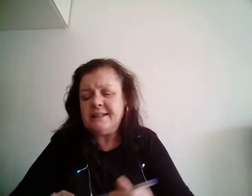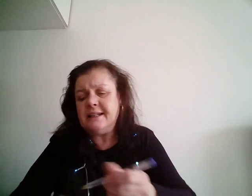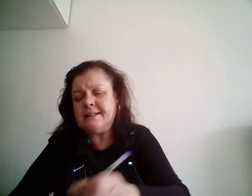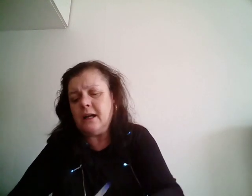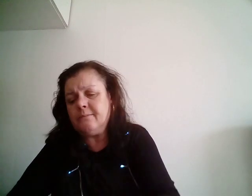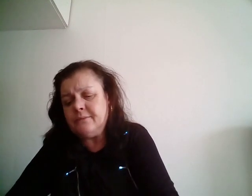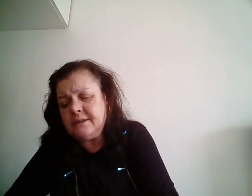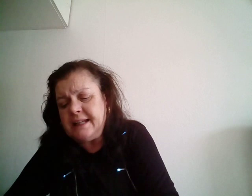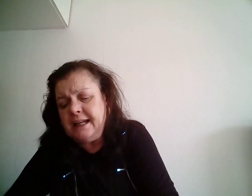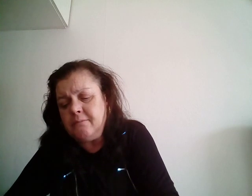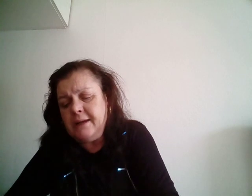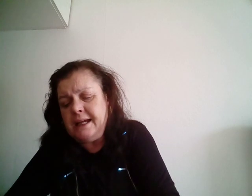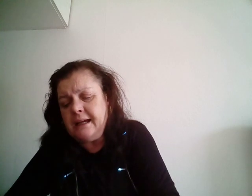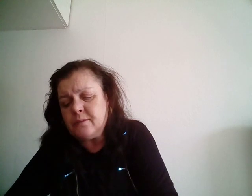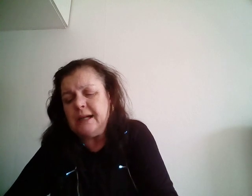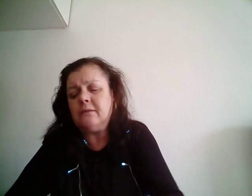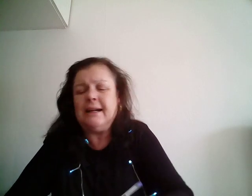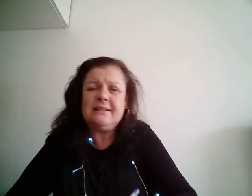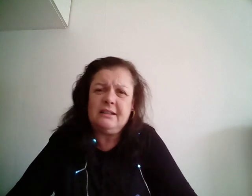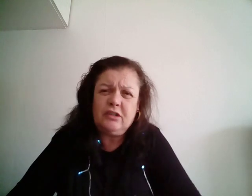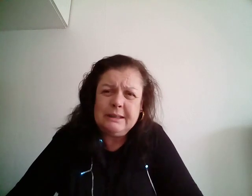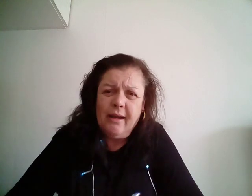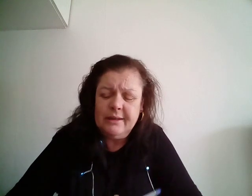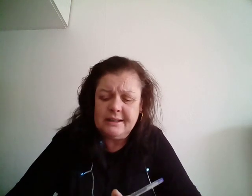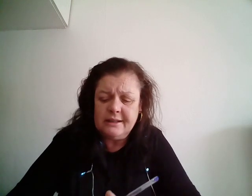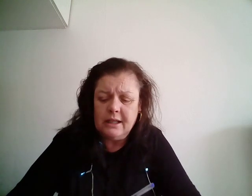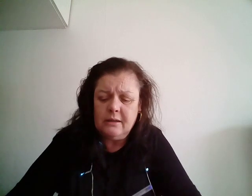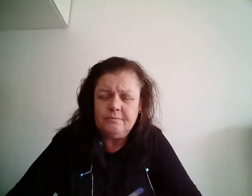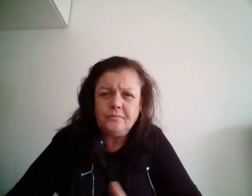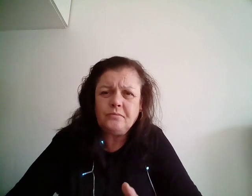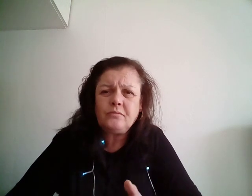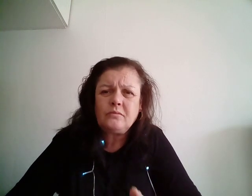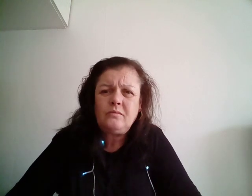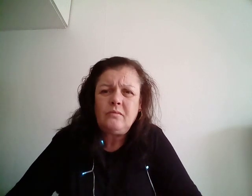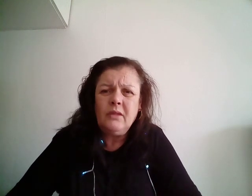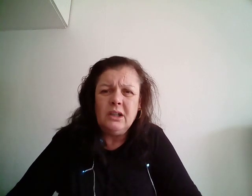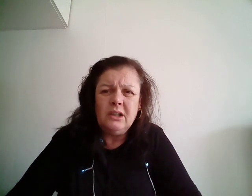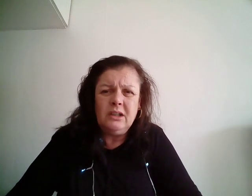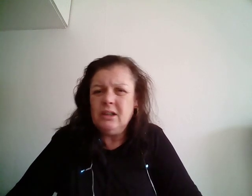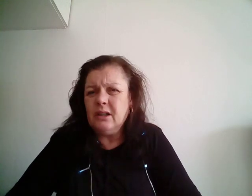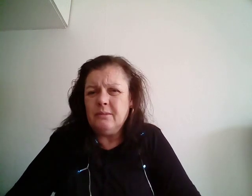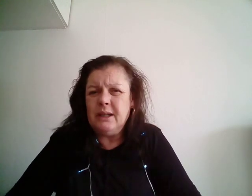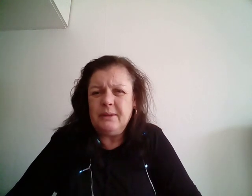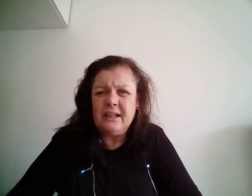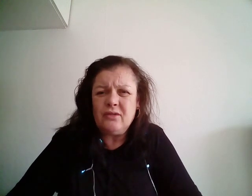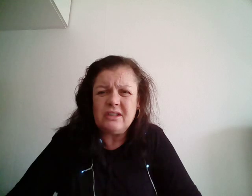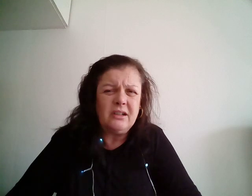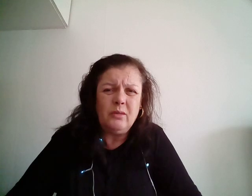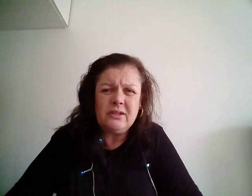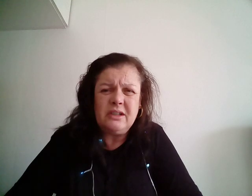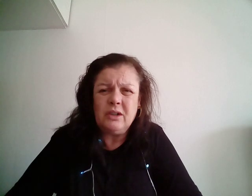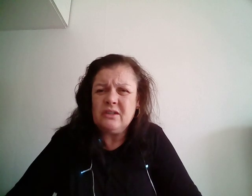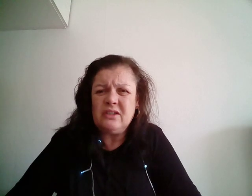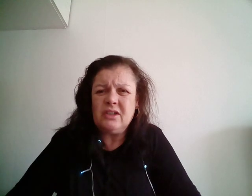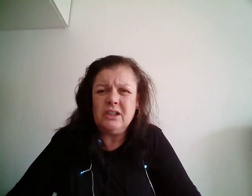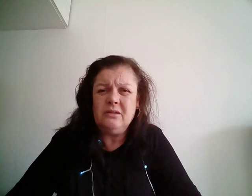is telling me as well, my delicious babies, that you know, maybe they're just not wanting ones to, there